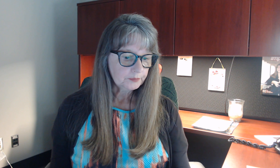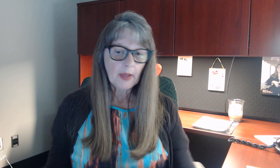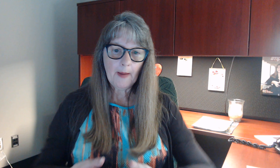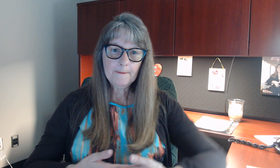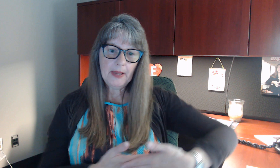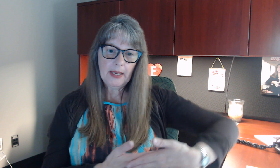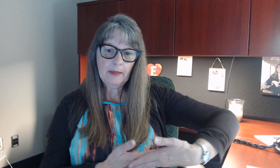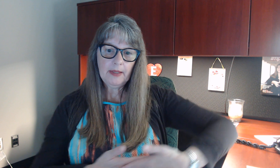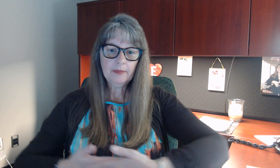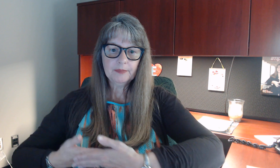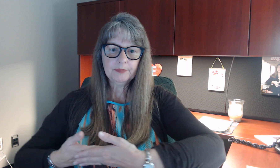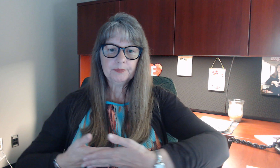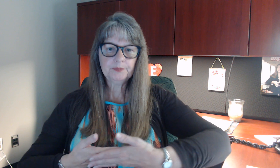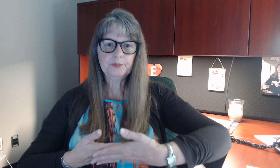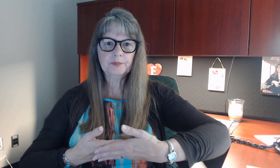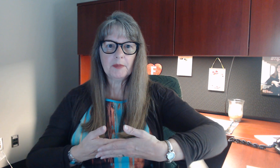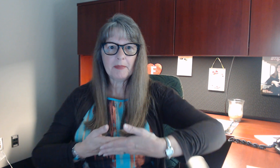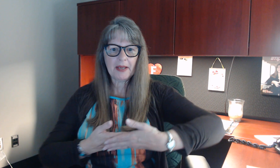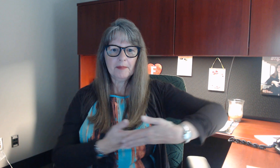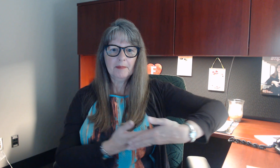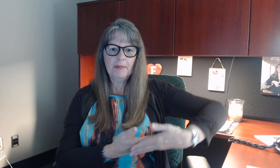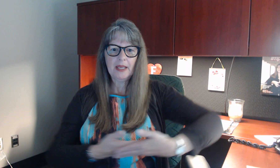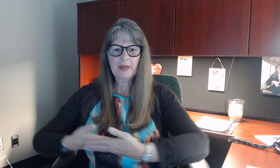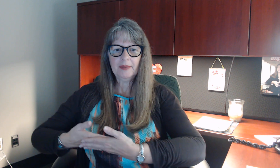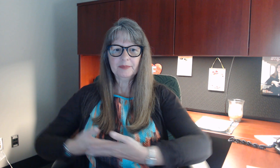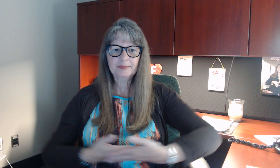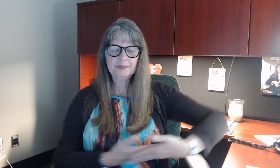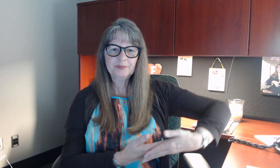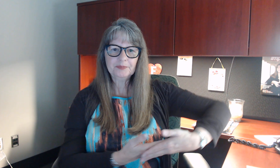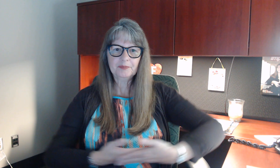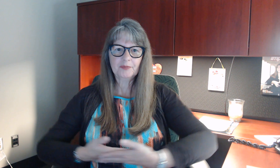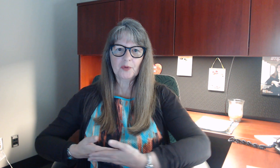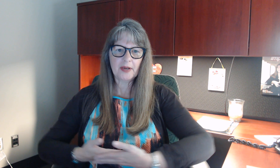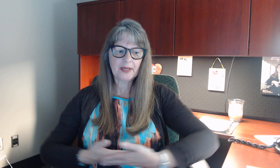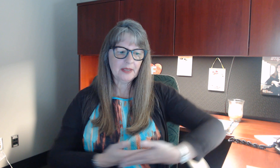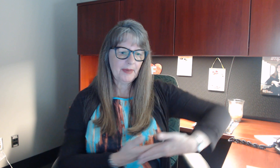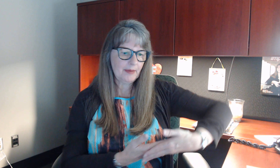A baby. Like a baby. You're rocking the baby.